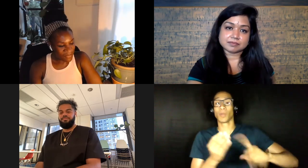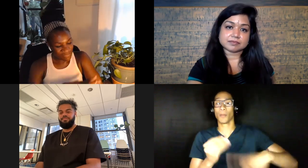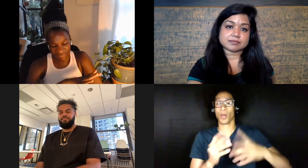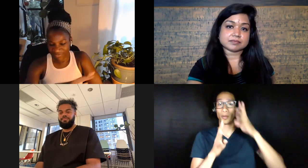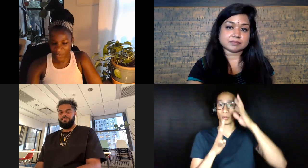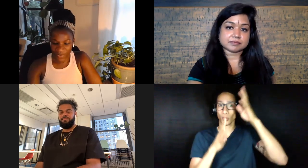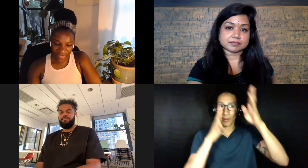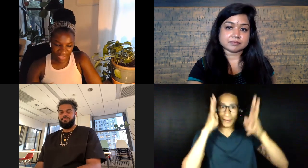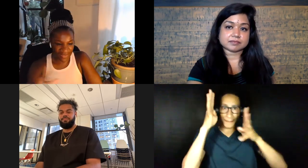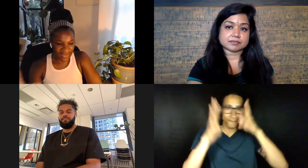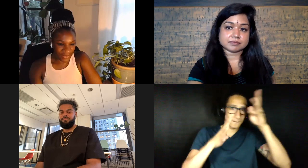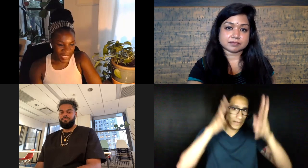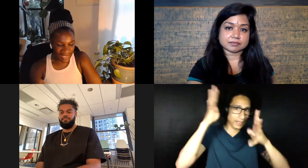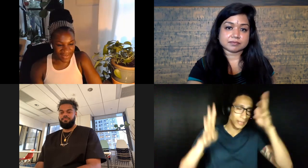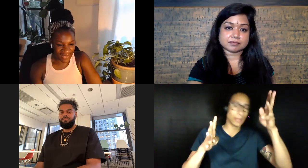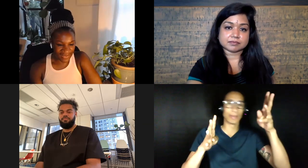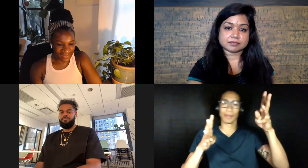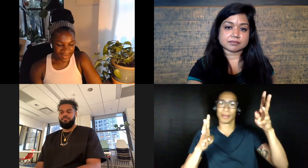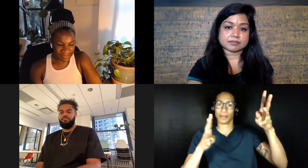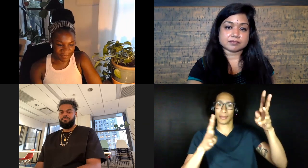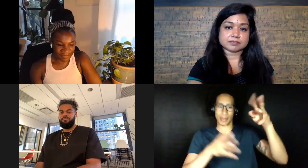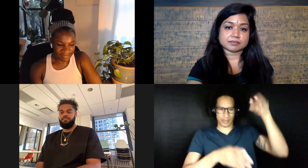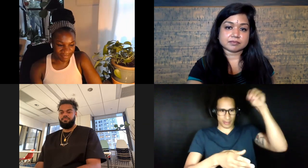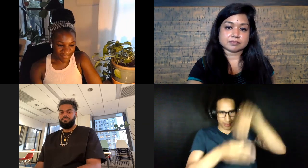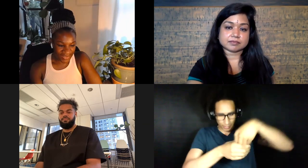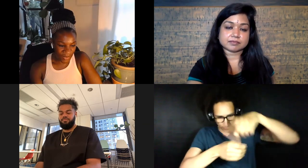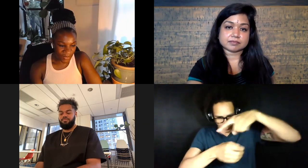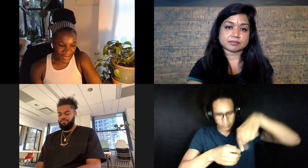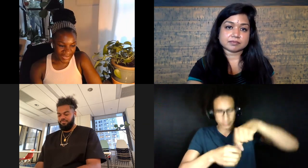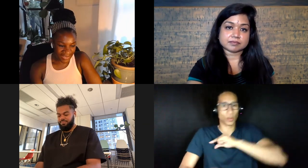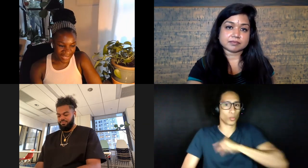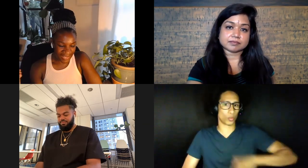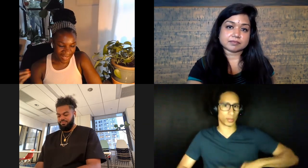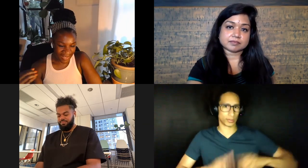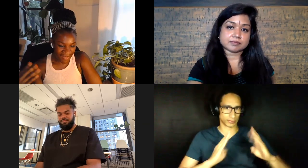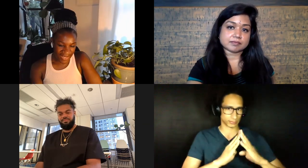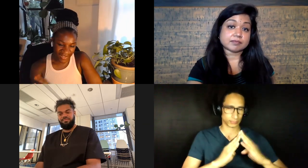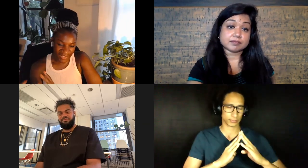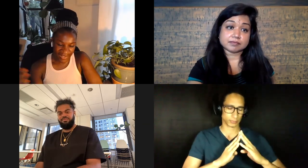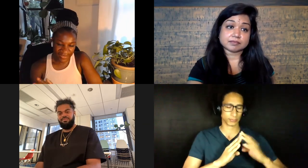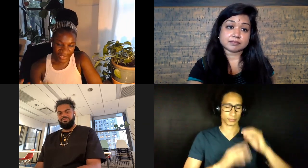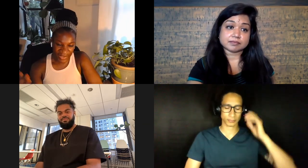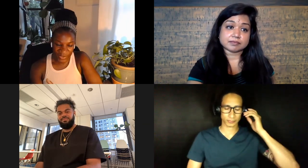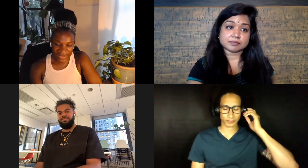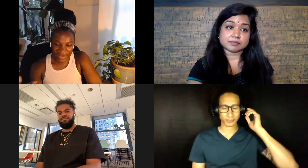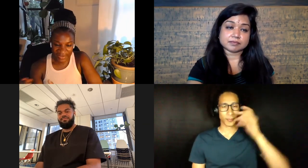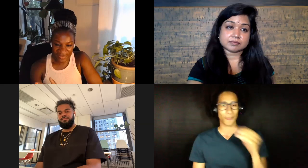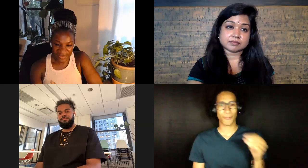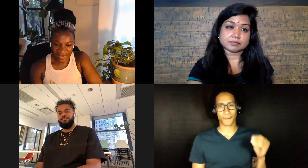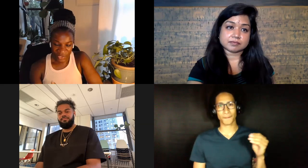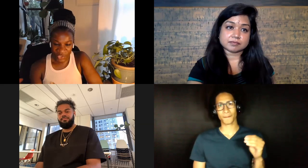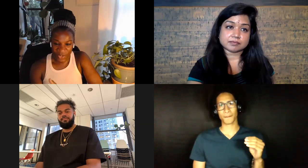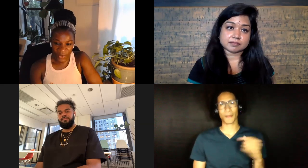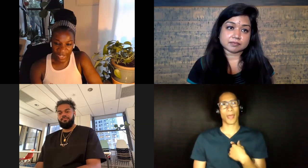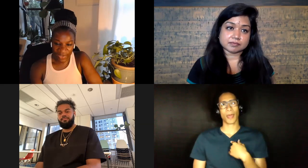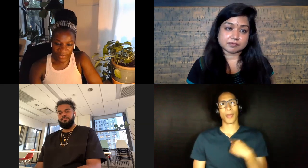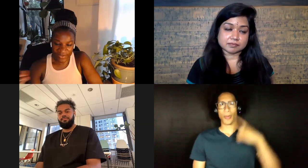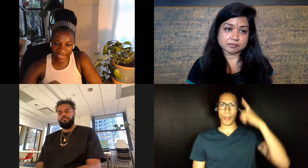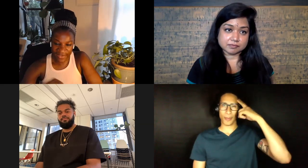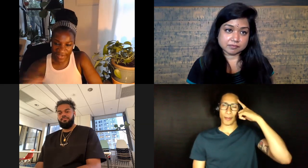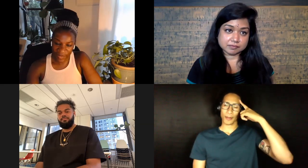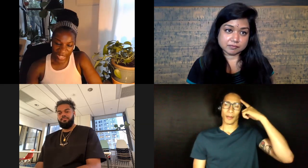Anik? Oh yeah, sorry. Yeah, I have a double EP coming out. It's called Denied and